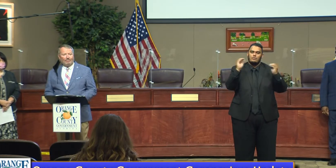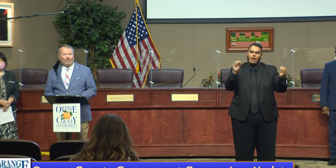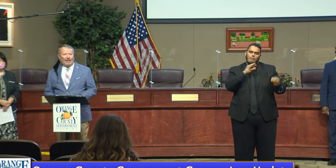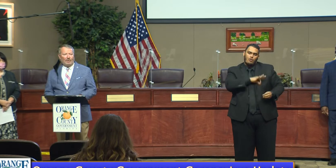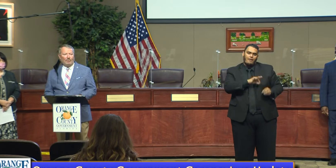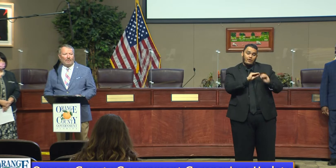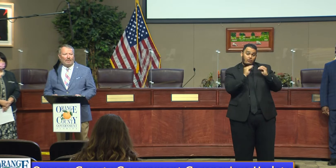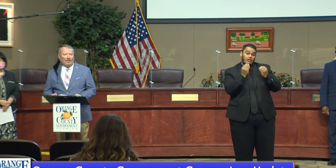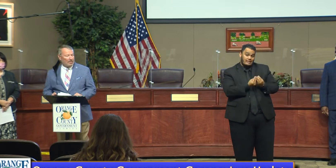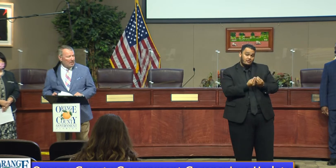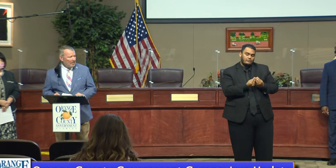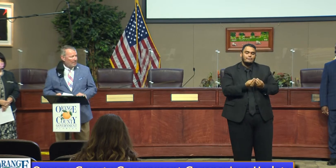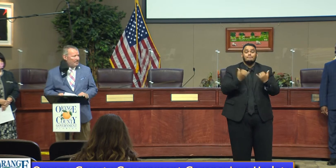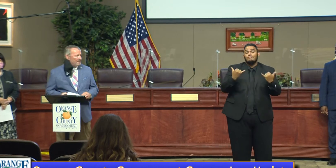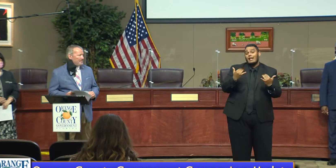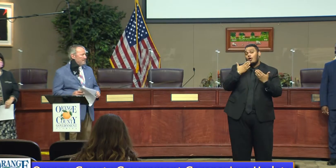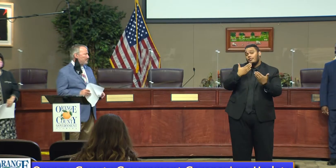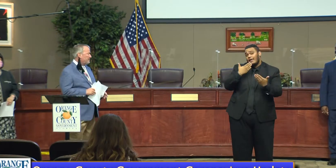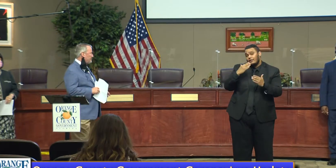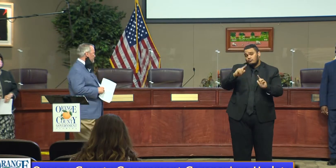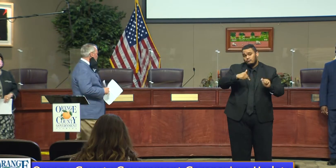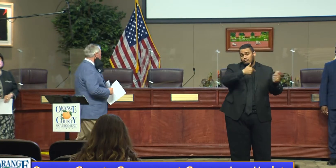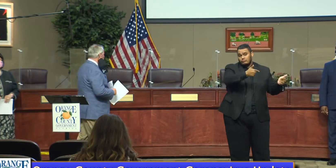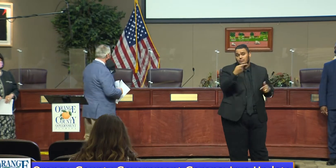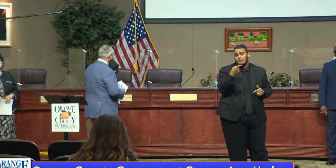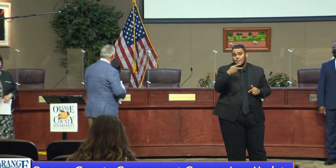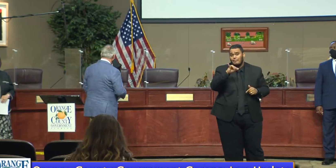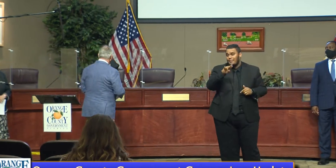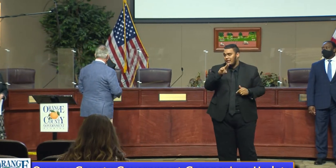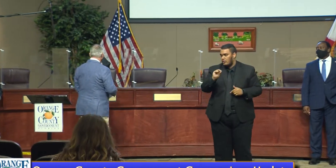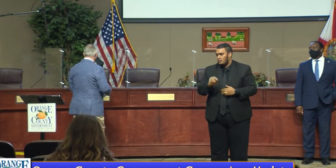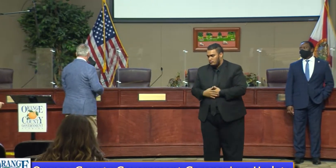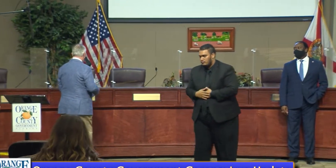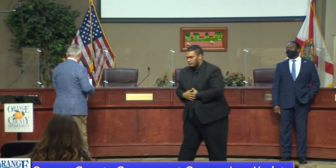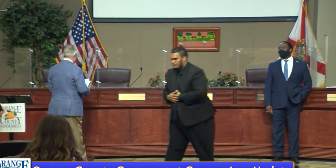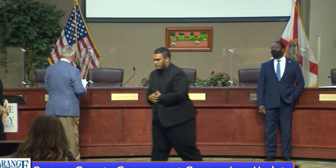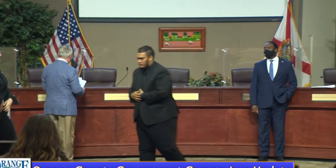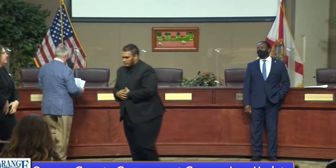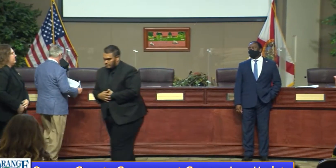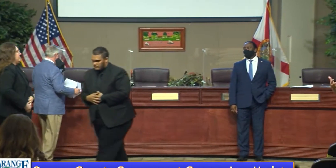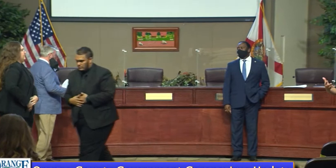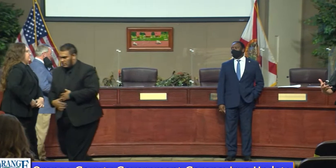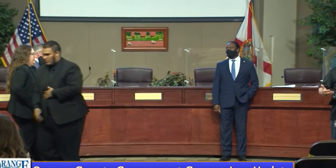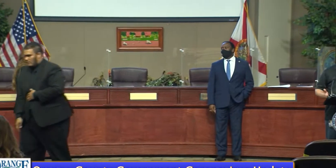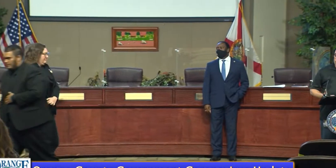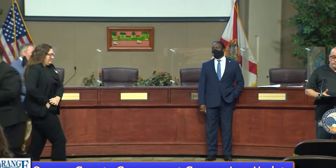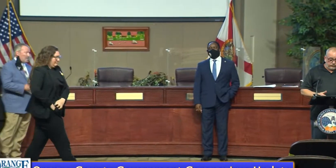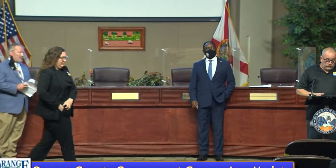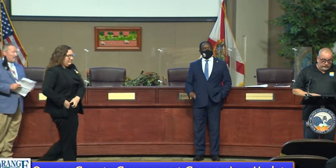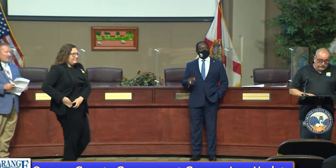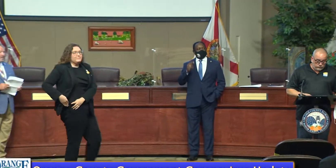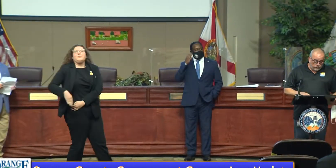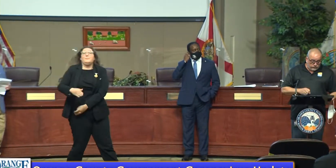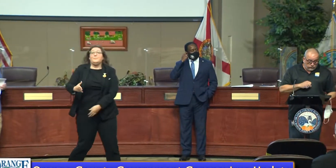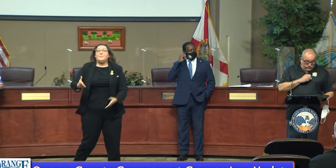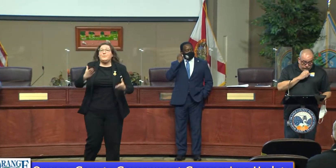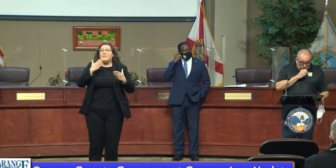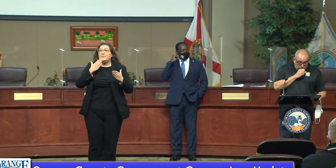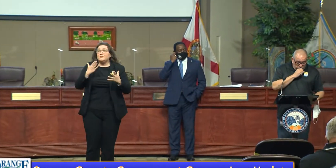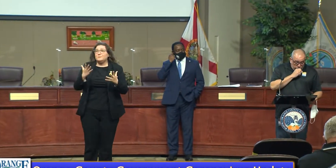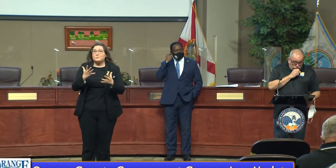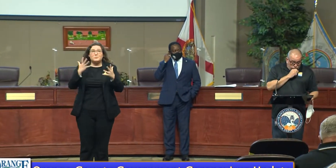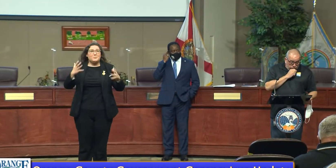that, thank you, and Dr. Pino. Thank you, Mayor. Thank you, everyone. I'm going to skip some of the data that Mayor Demings already